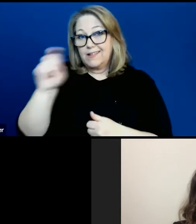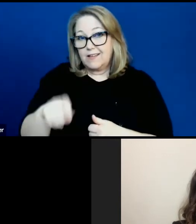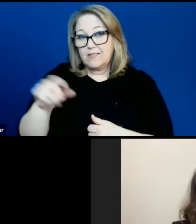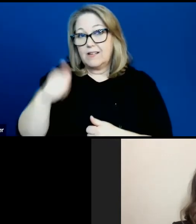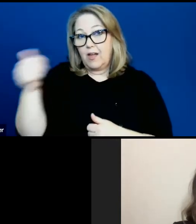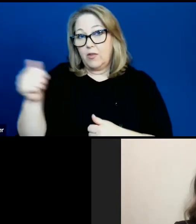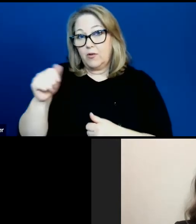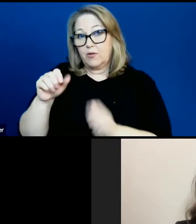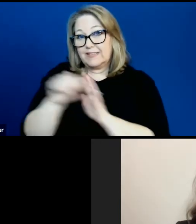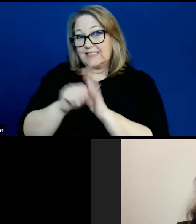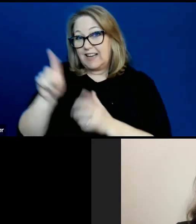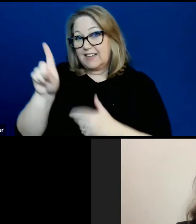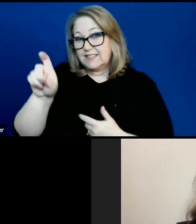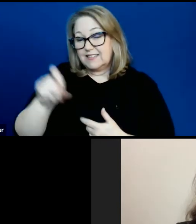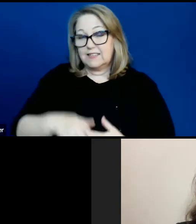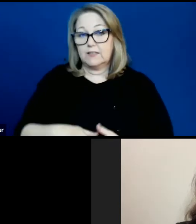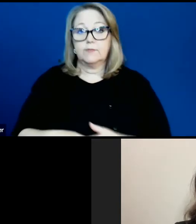Shannon, go ahead.